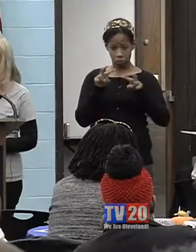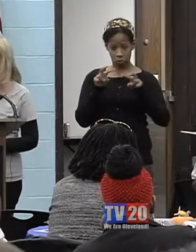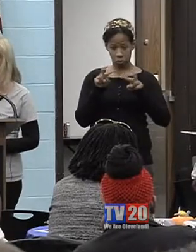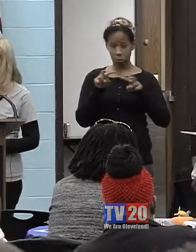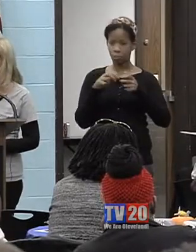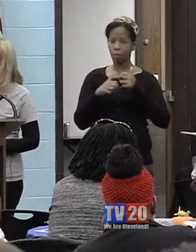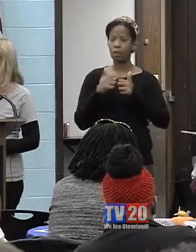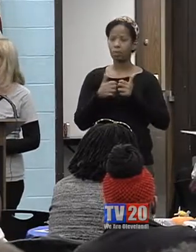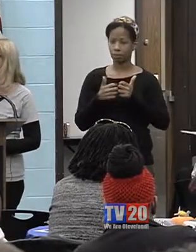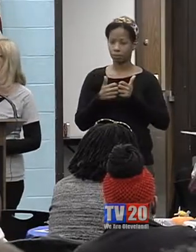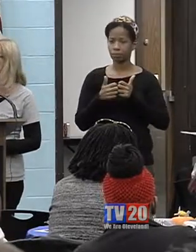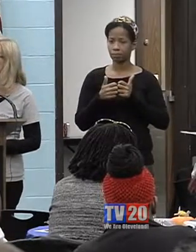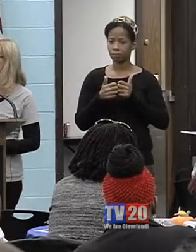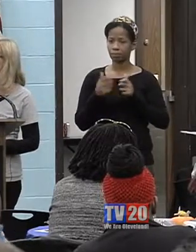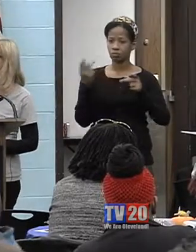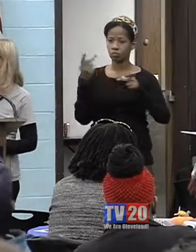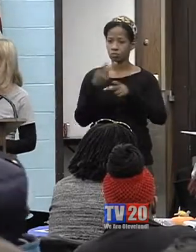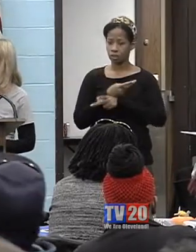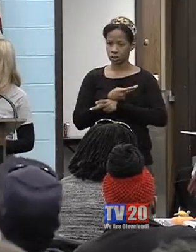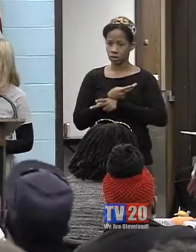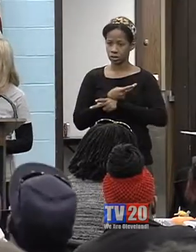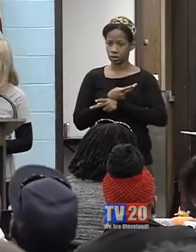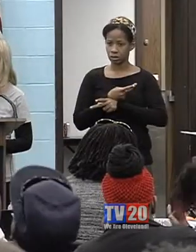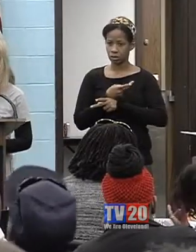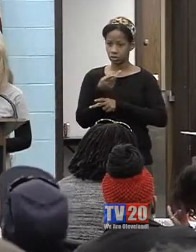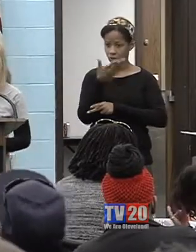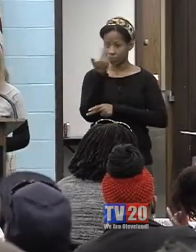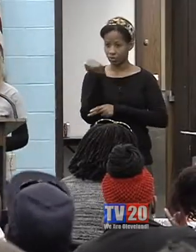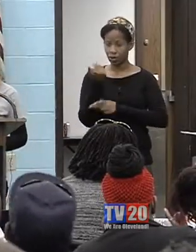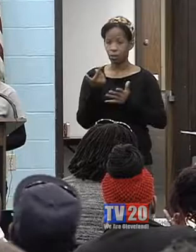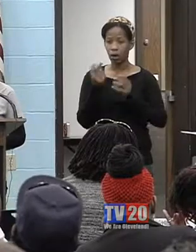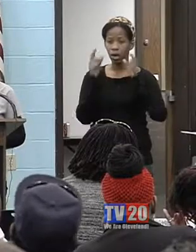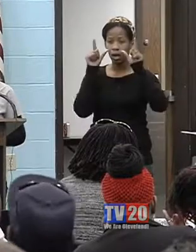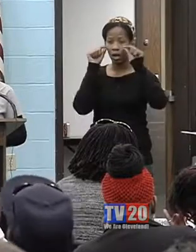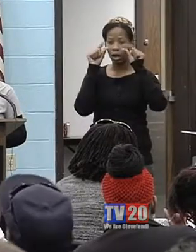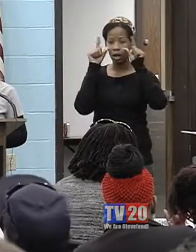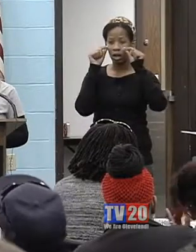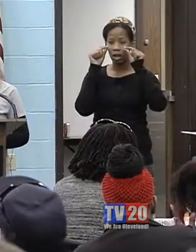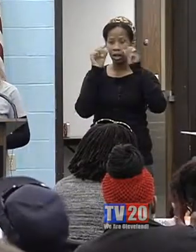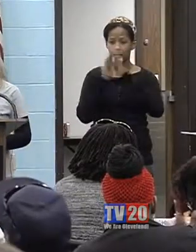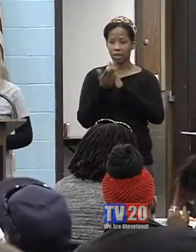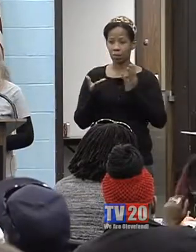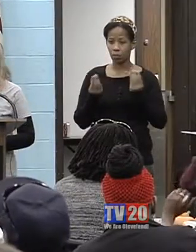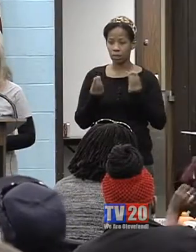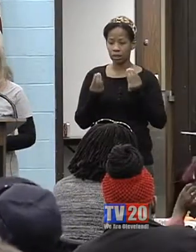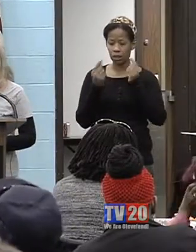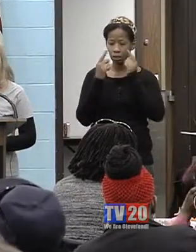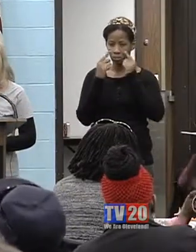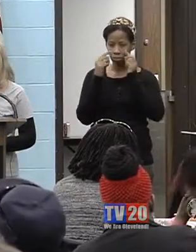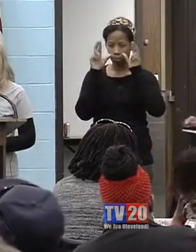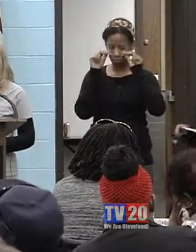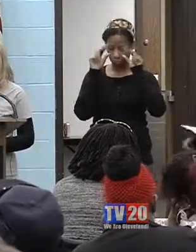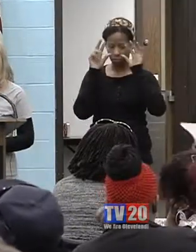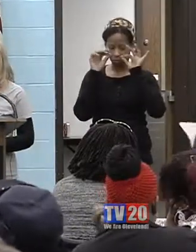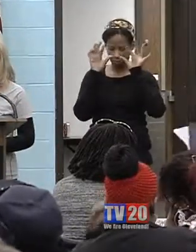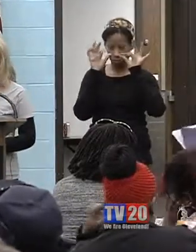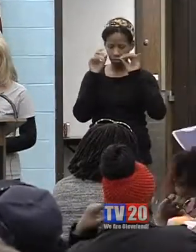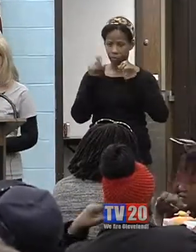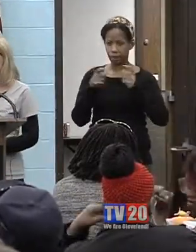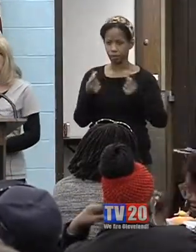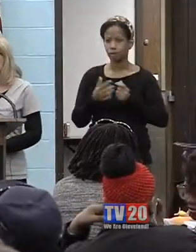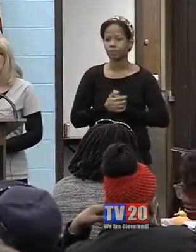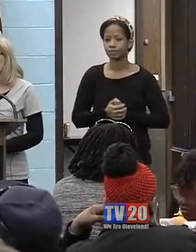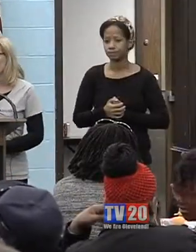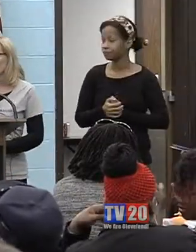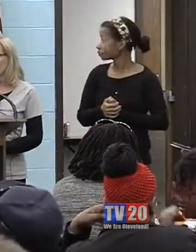problem. The other part is that we forget to blink to hydrate our eyes. So those are important things to do. But